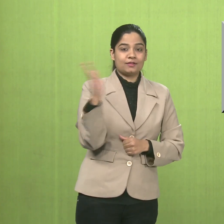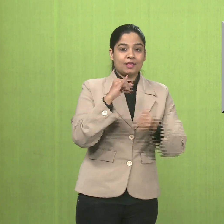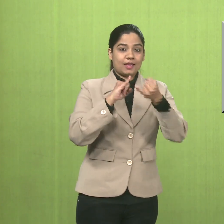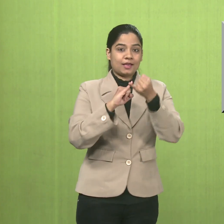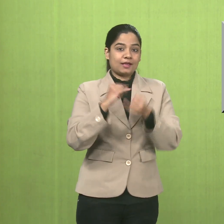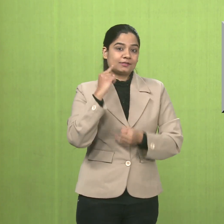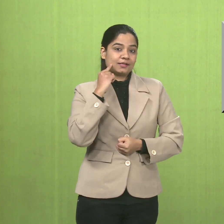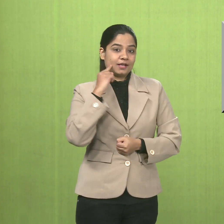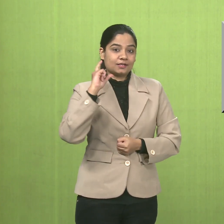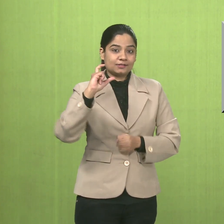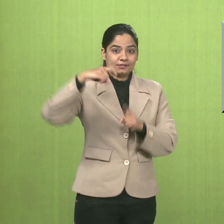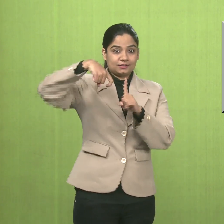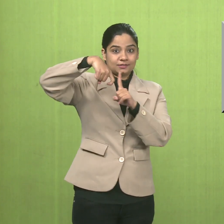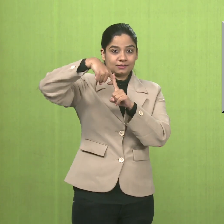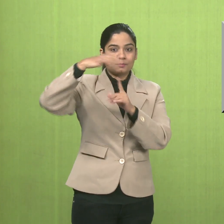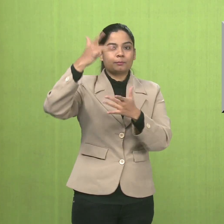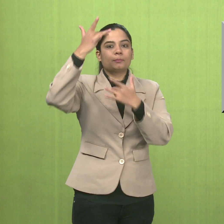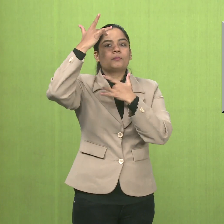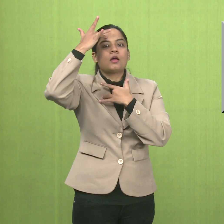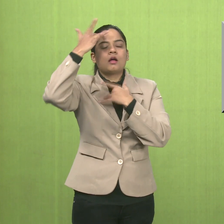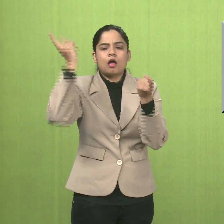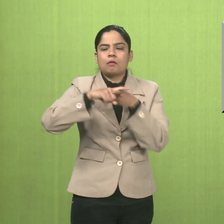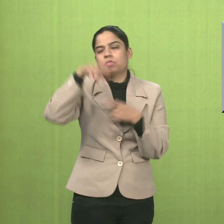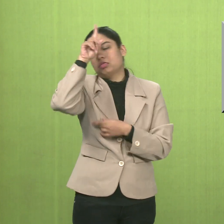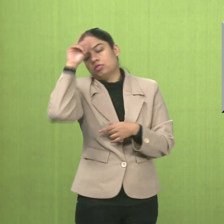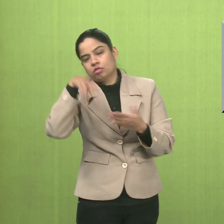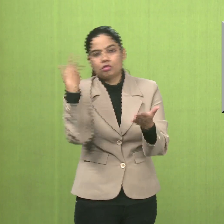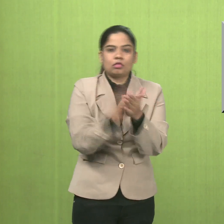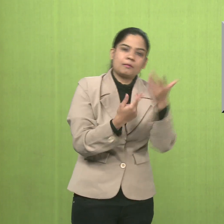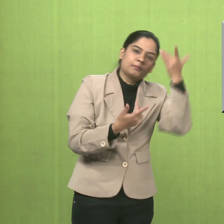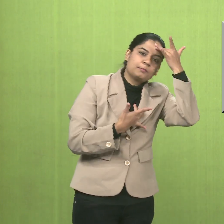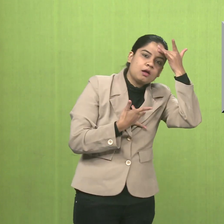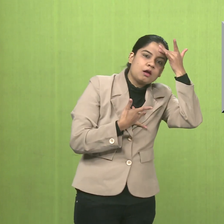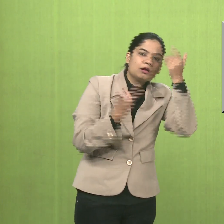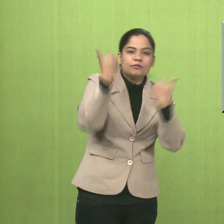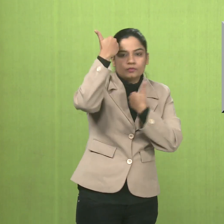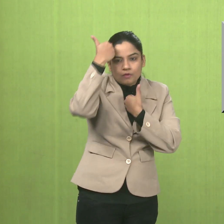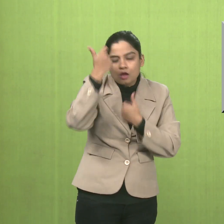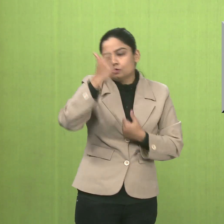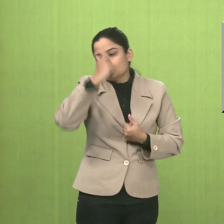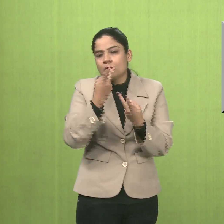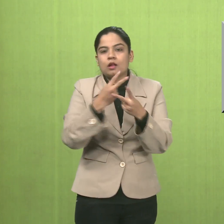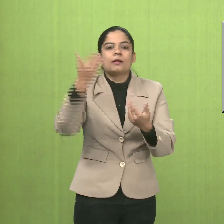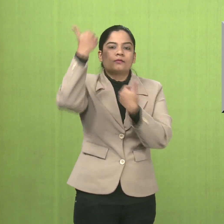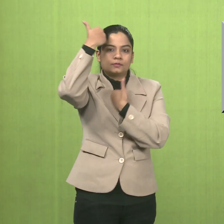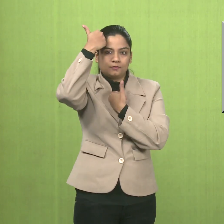Fall sick, it means that if a person is falling sick, because of some disease or